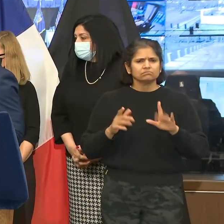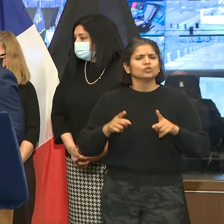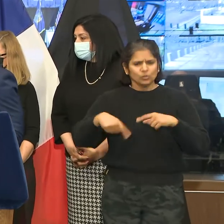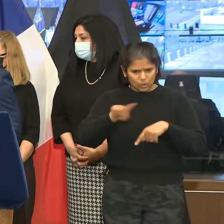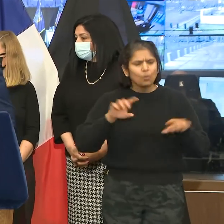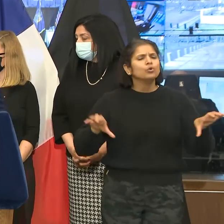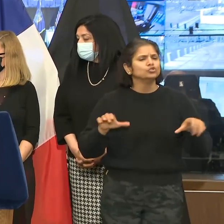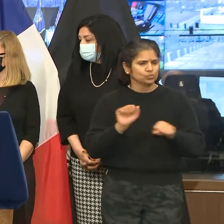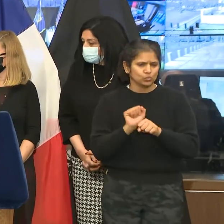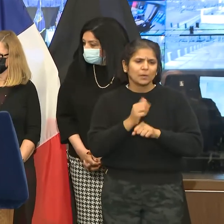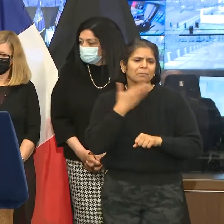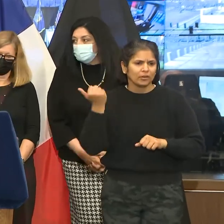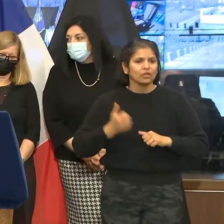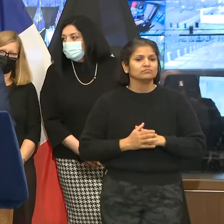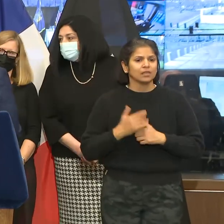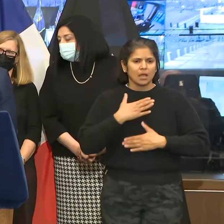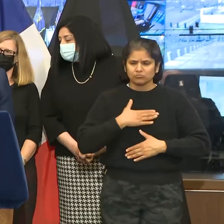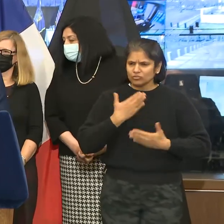Thank you.